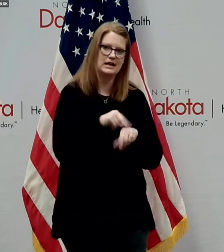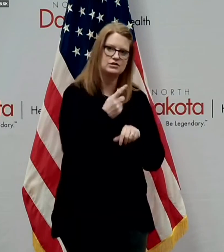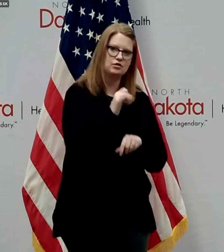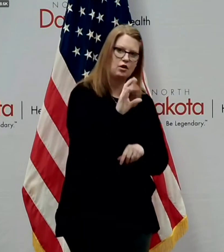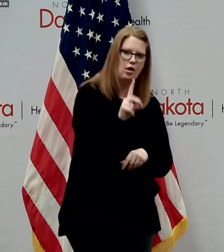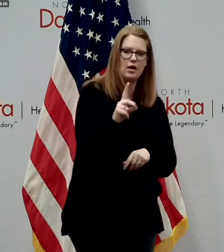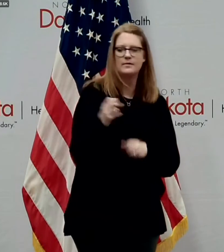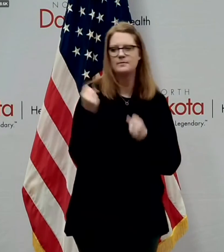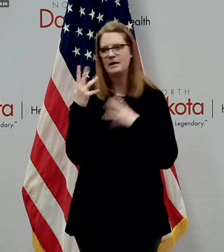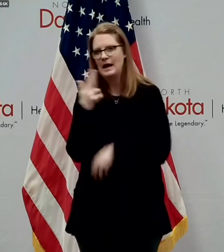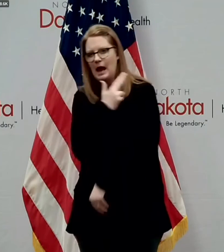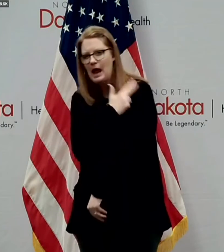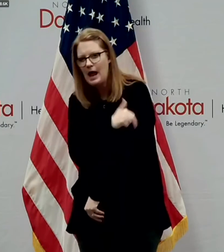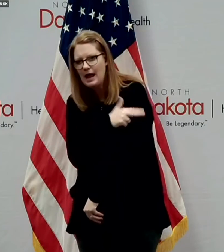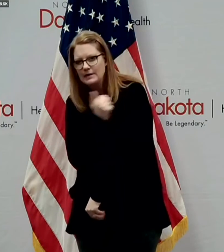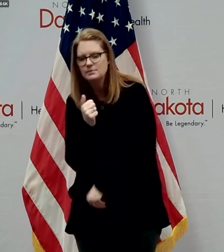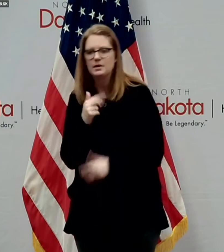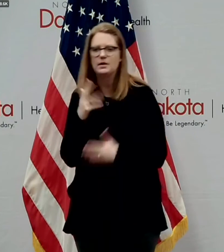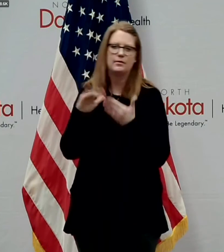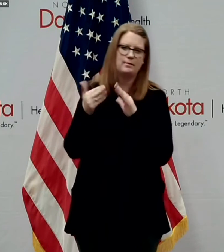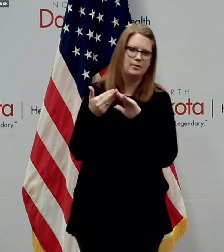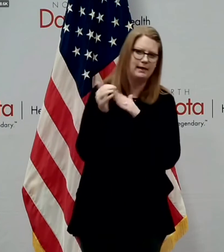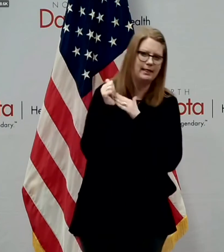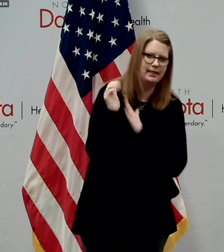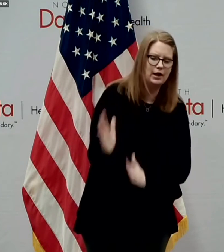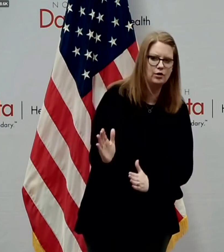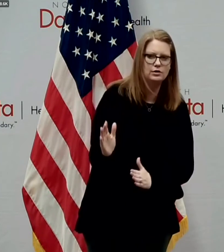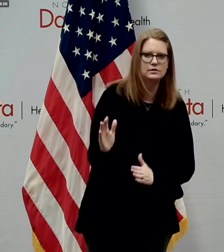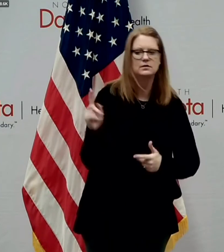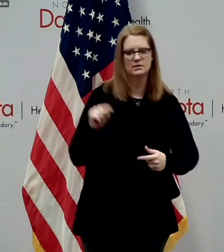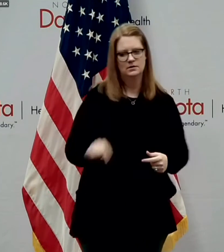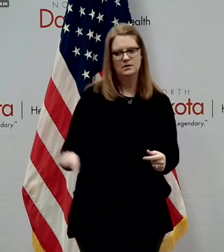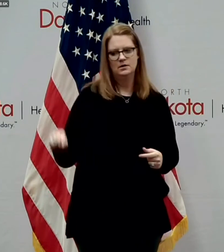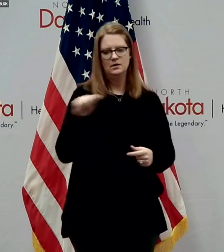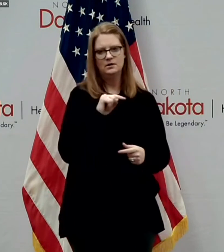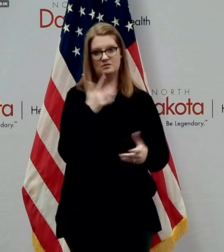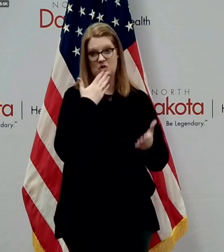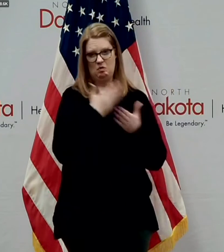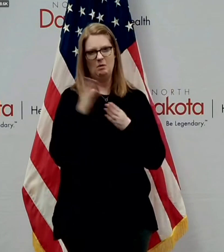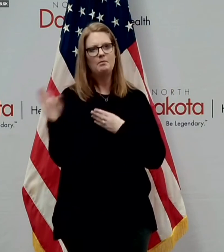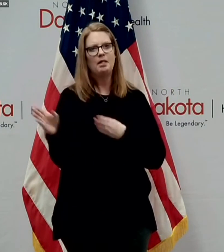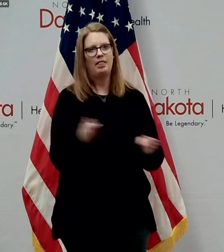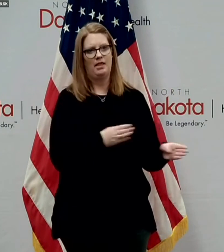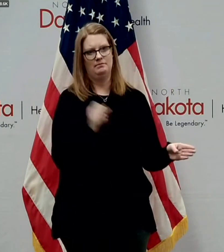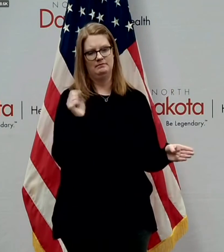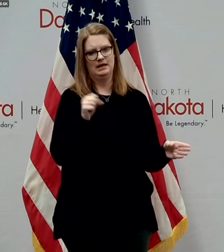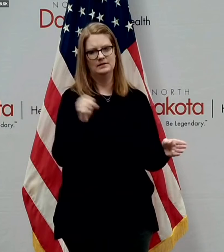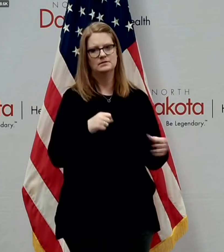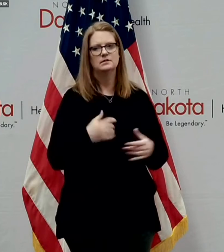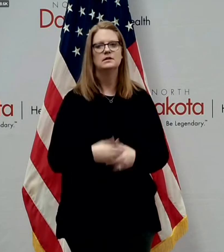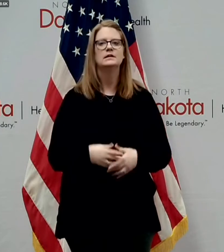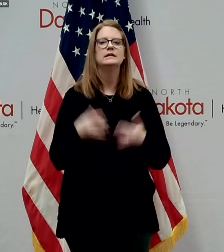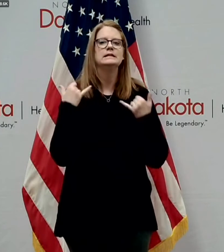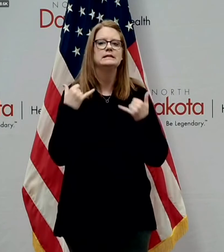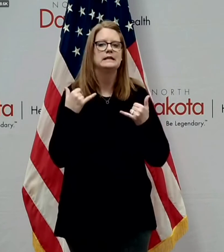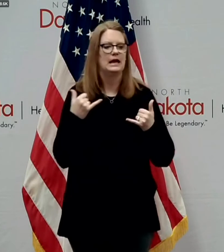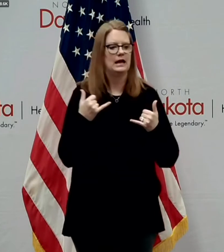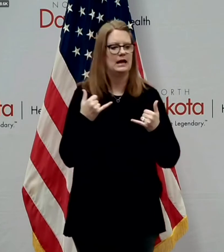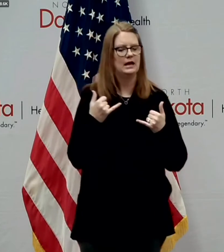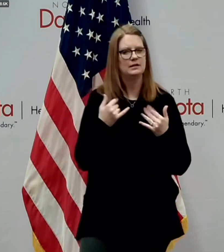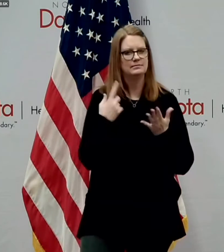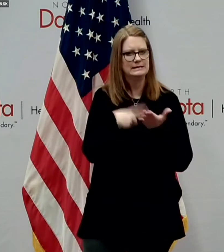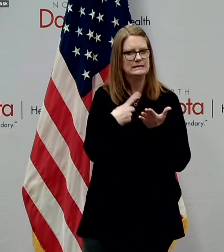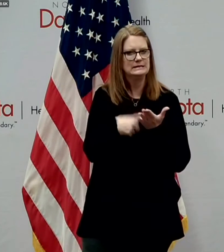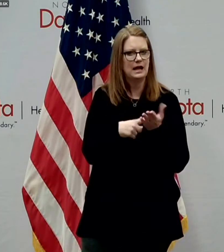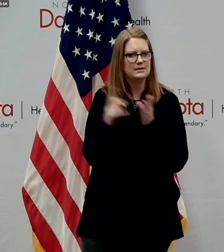of hospitals, a lot of other community leaders, and we have a very good plan. Today I'd like to share some highlights of that